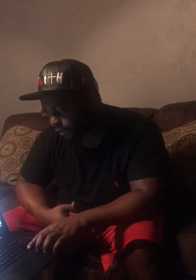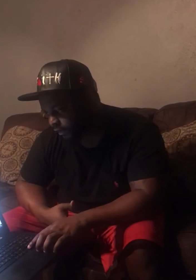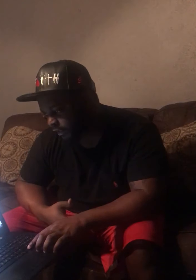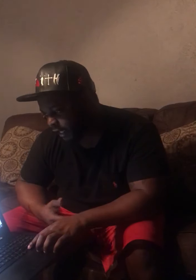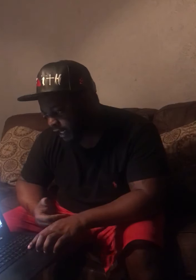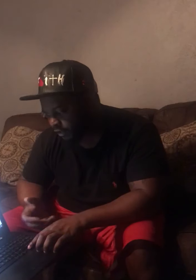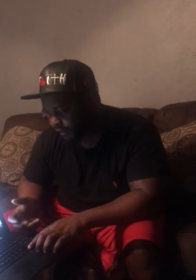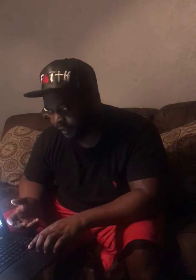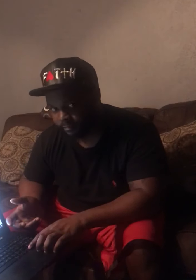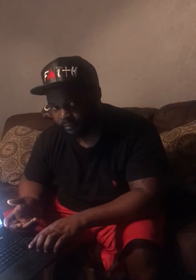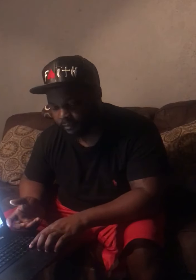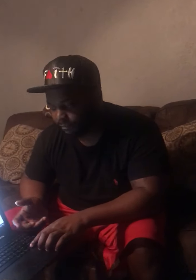Here's a diagram.